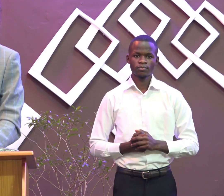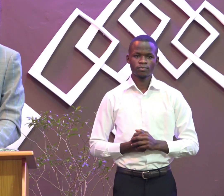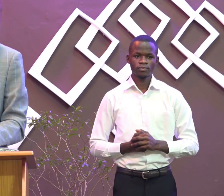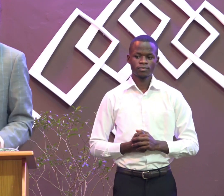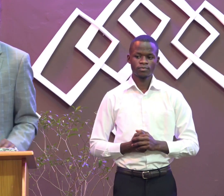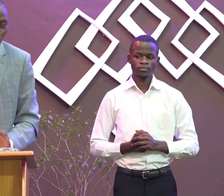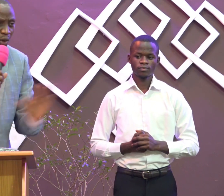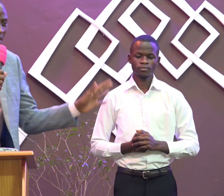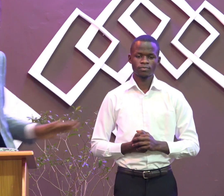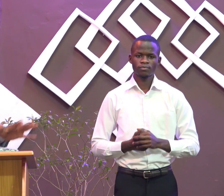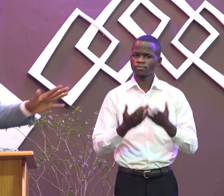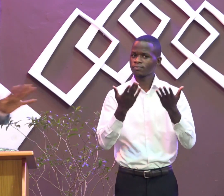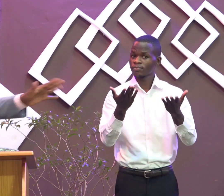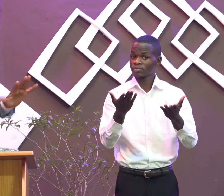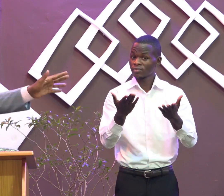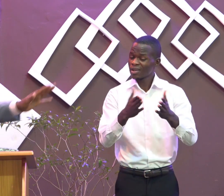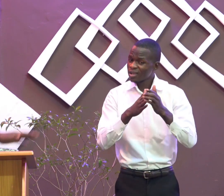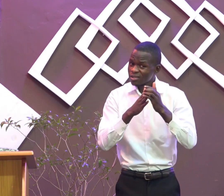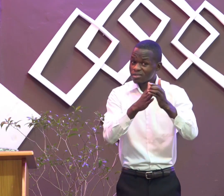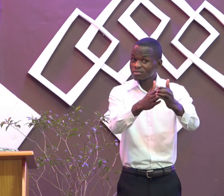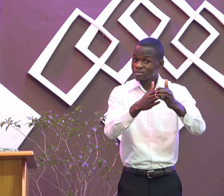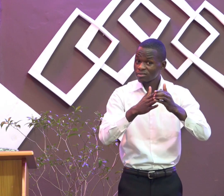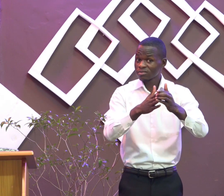doing? Kukule abakulembese